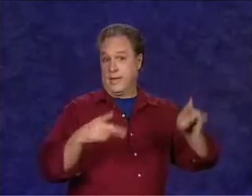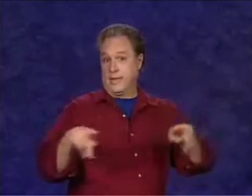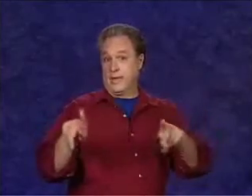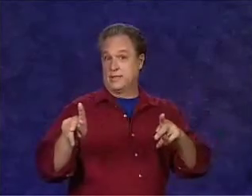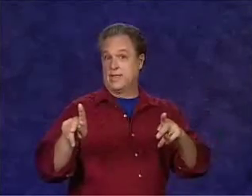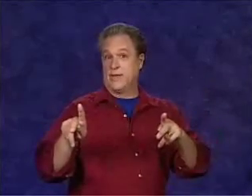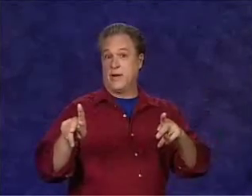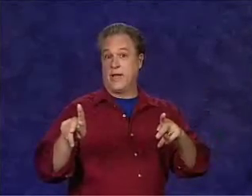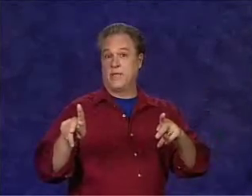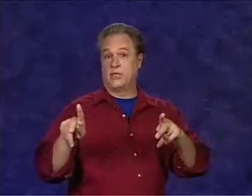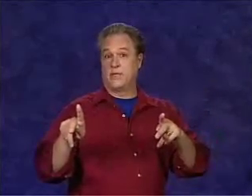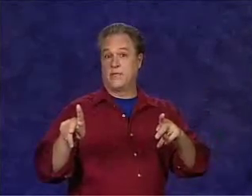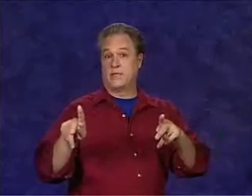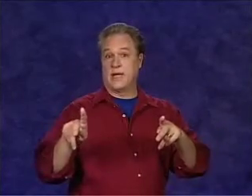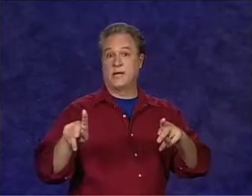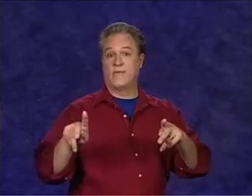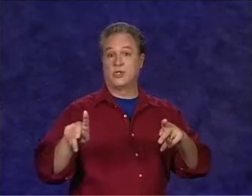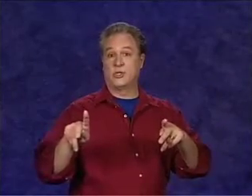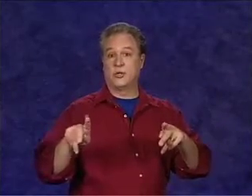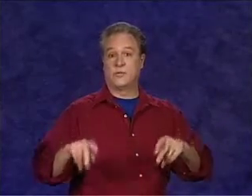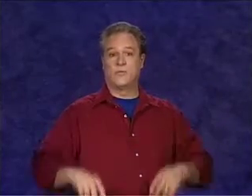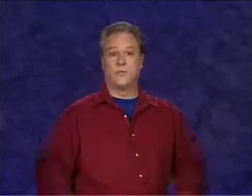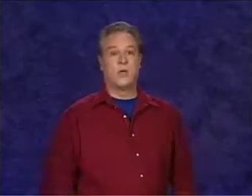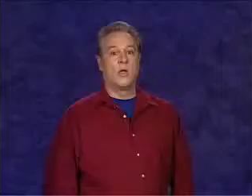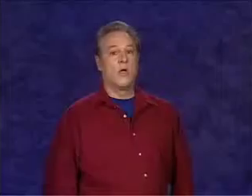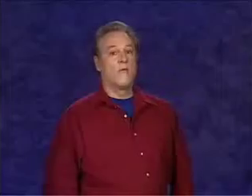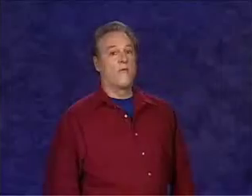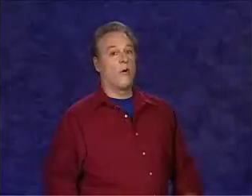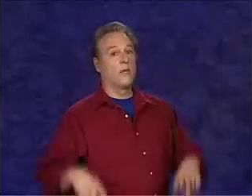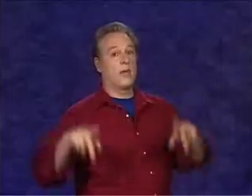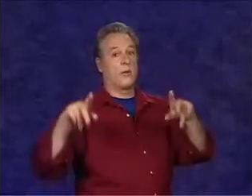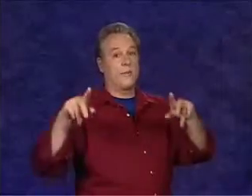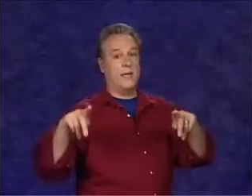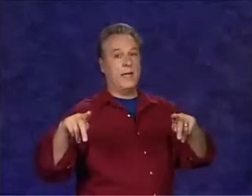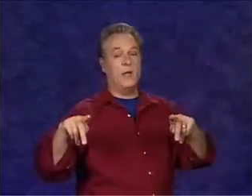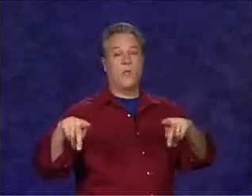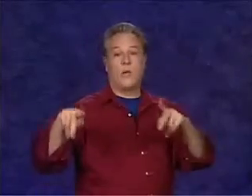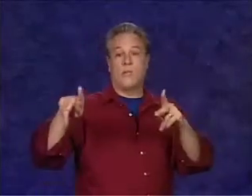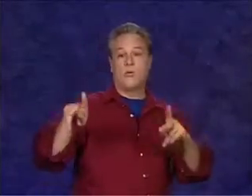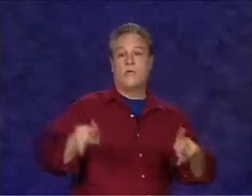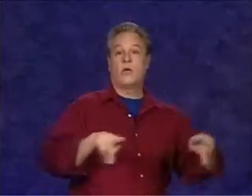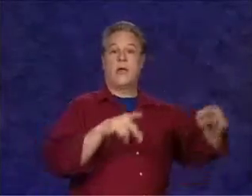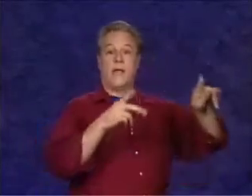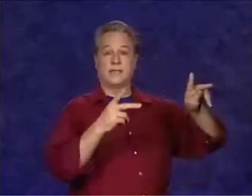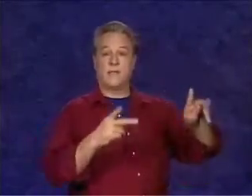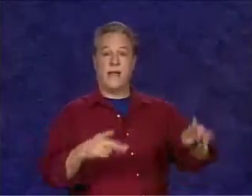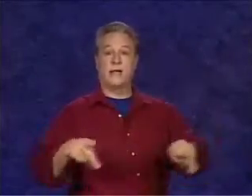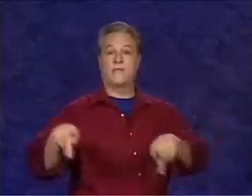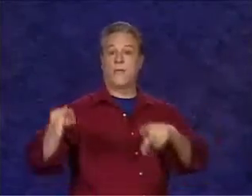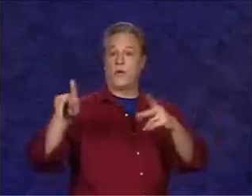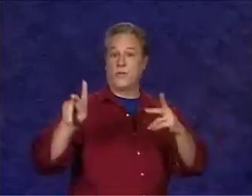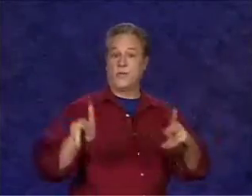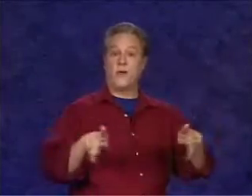Party is a variation of the sign for do. Form the letter P while moving your hands back and forth in front of